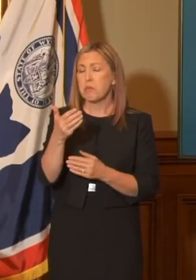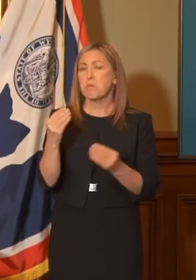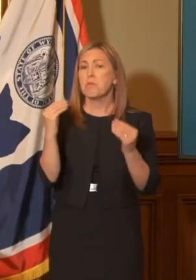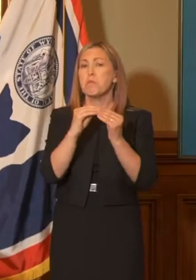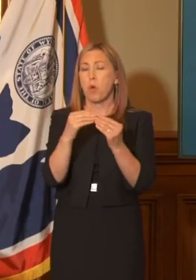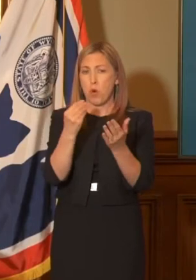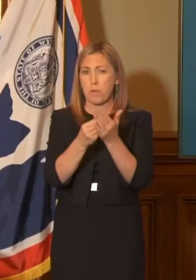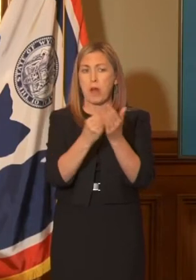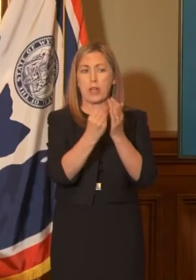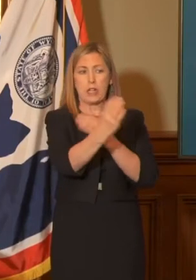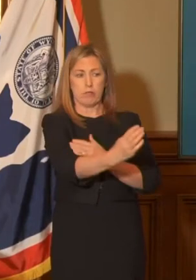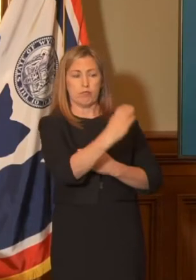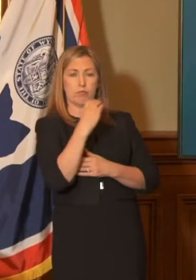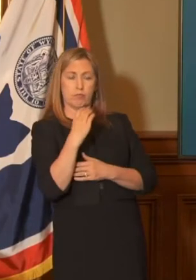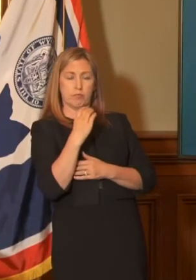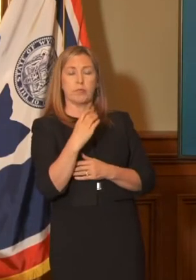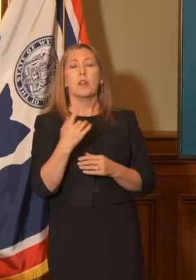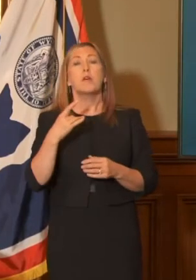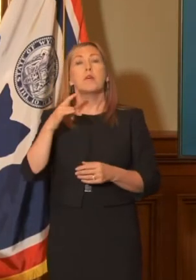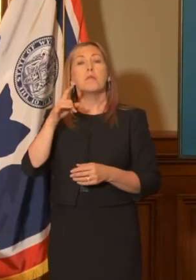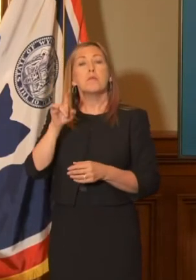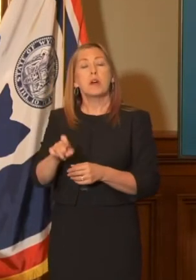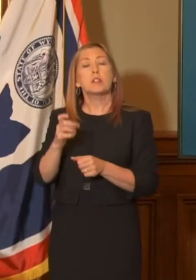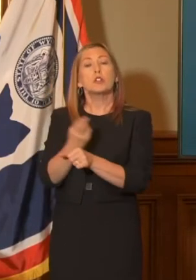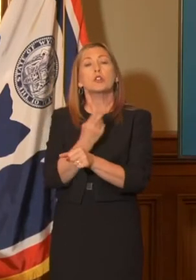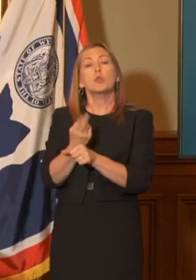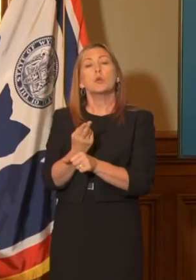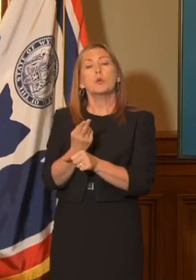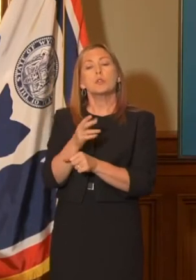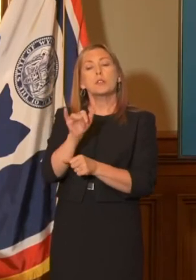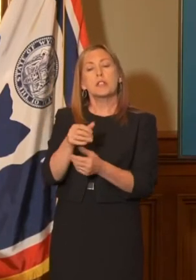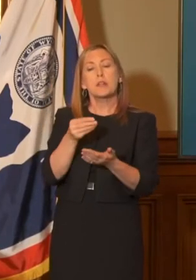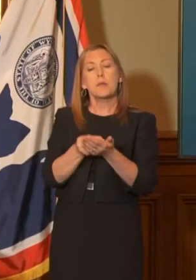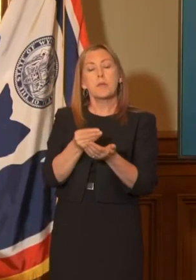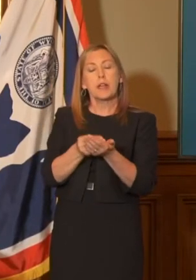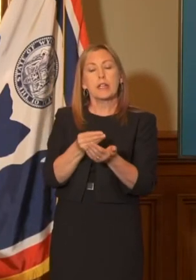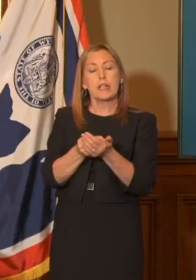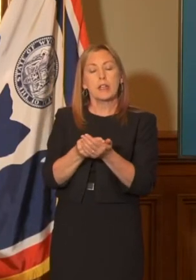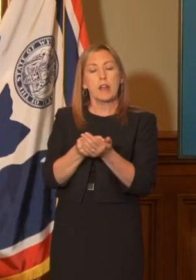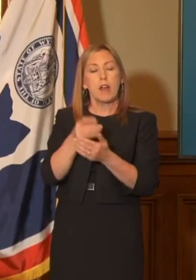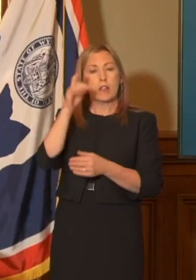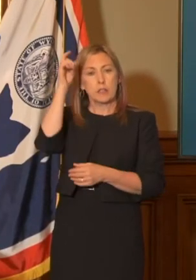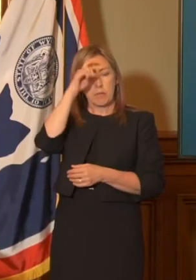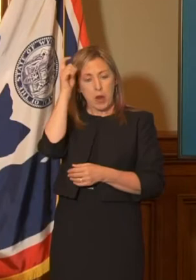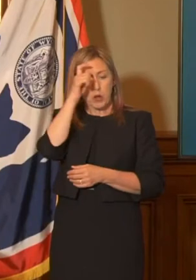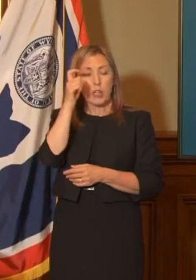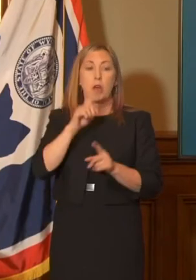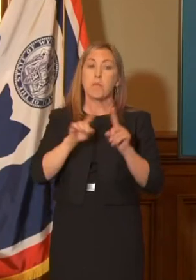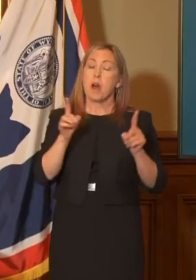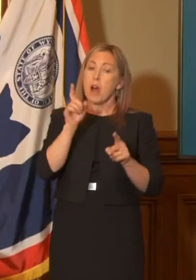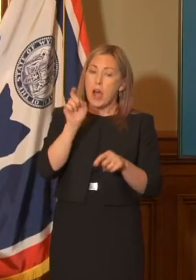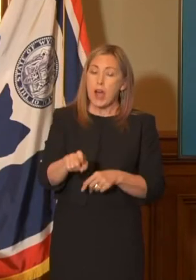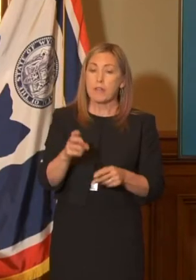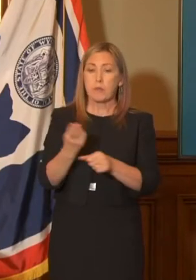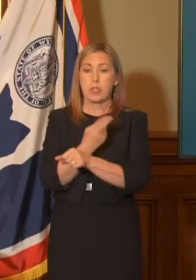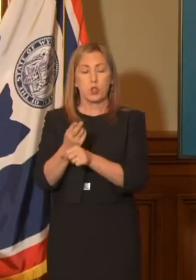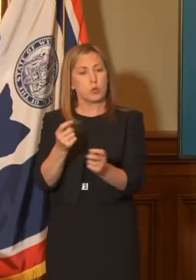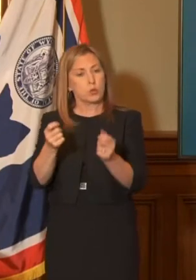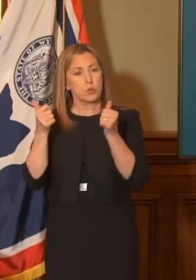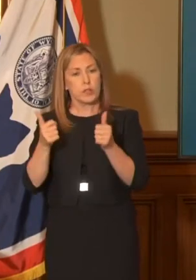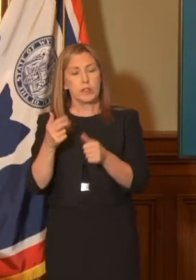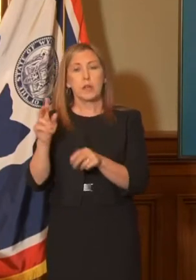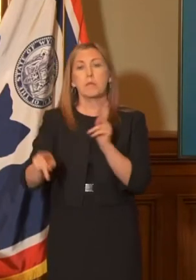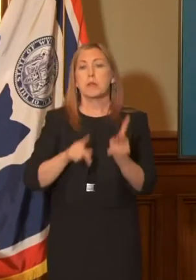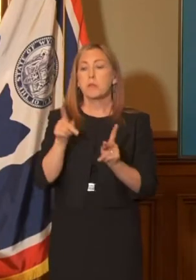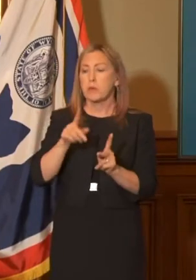We must use this money valuably, but it needs to be used quickly because people are hurting today.